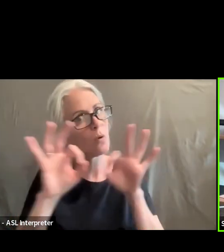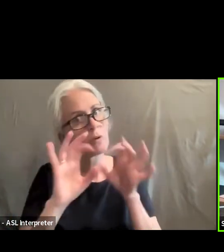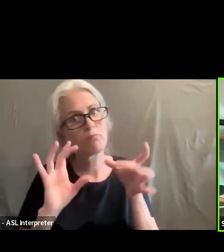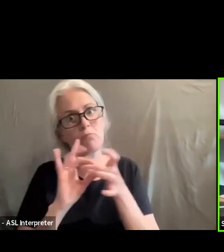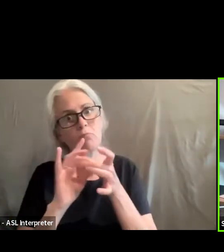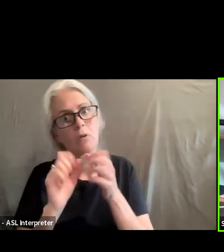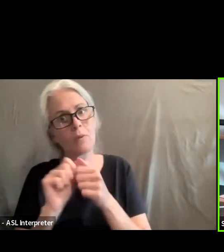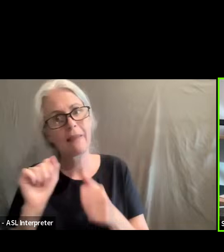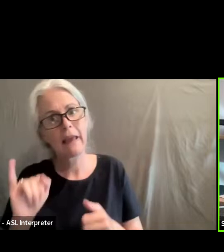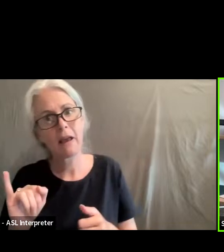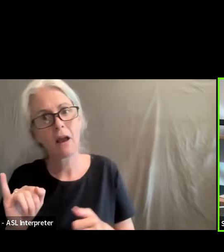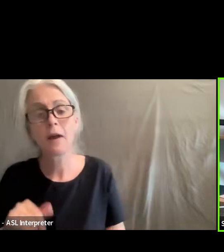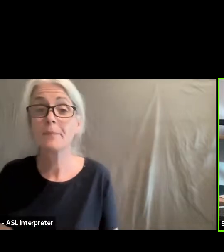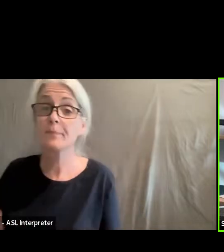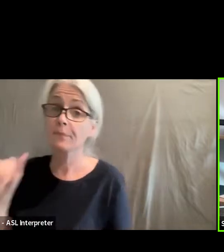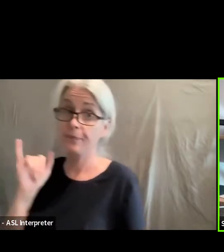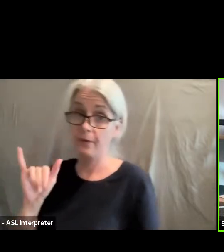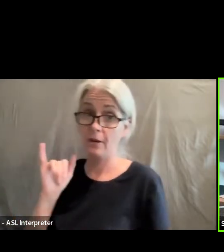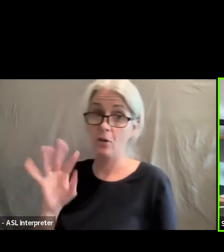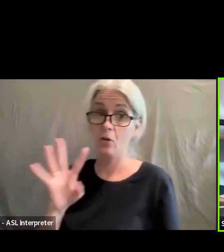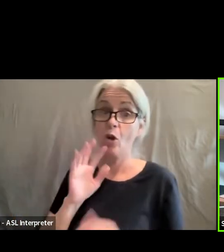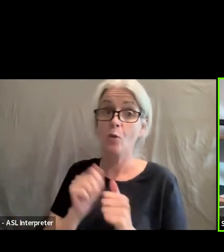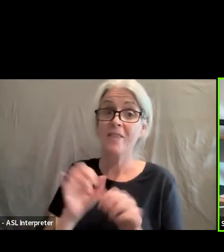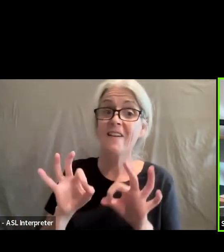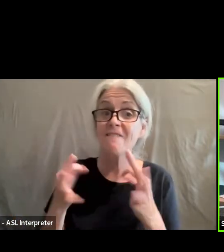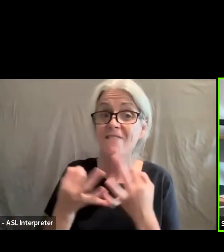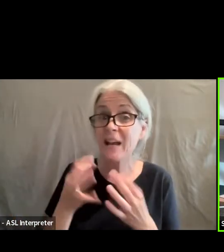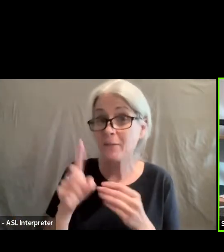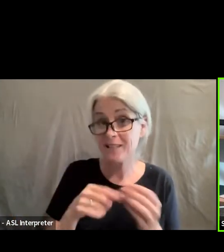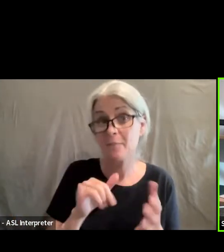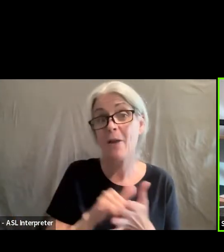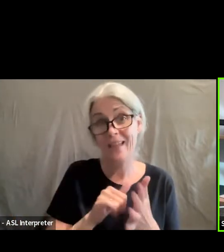right. And also, you know, talking with the families about that.